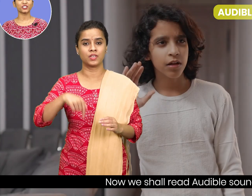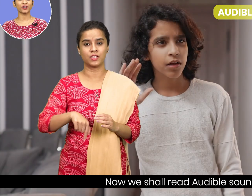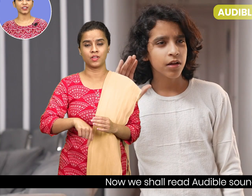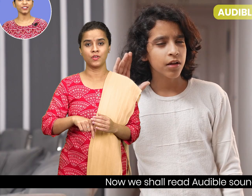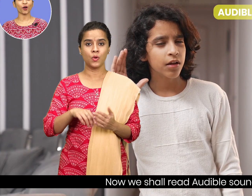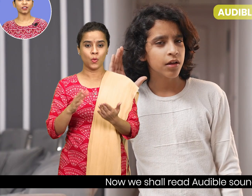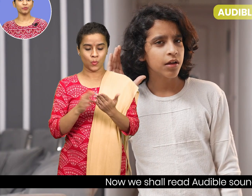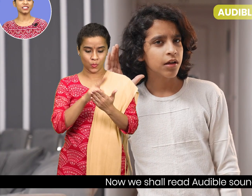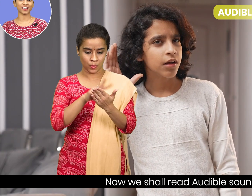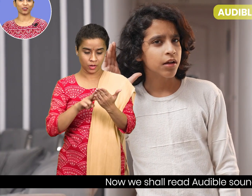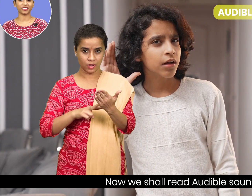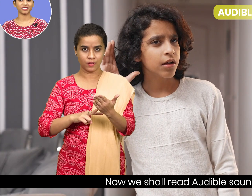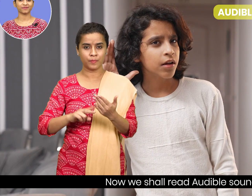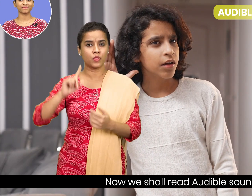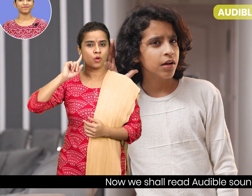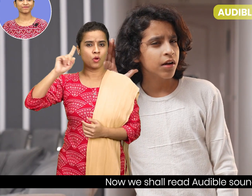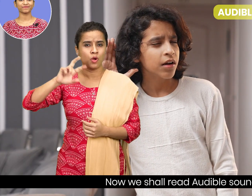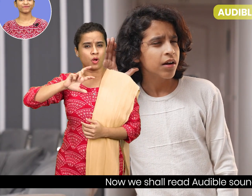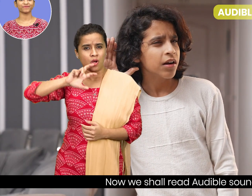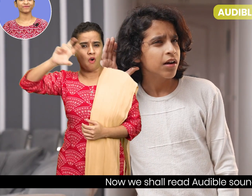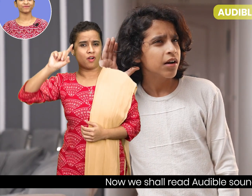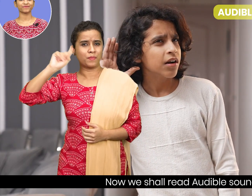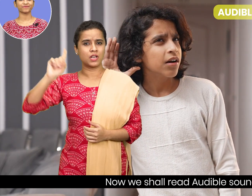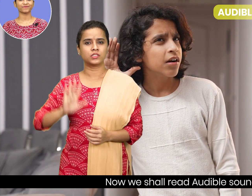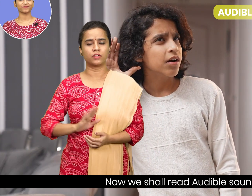Now we shall read audible sound.